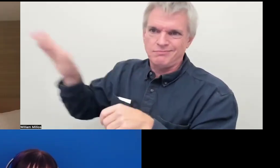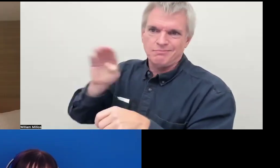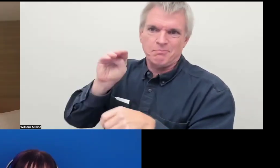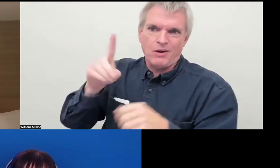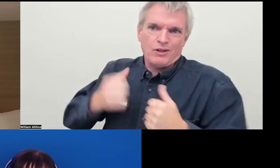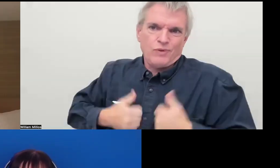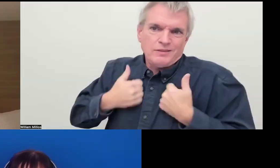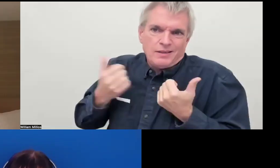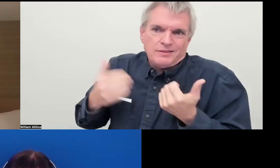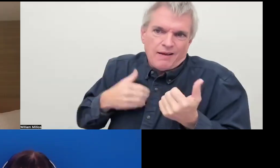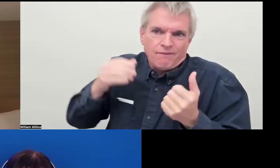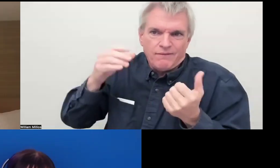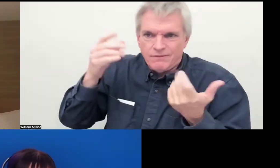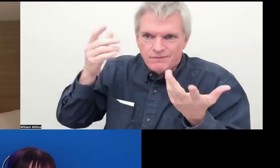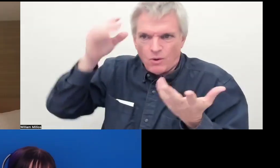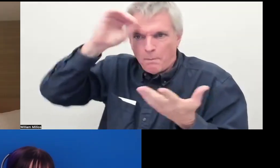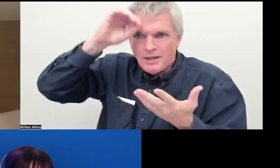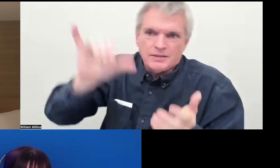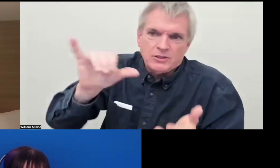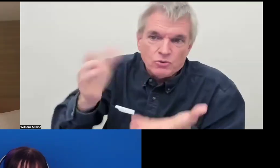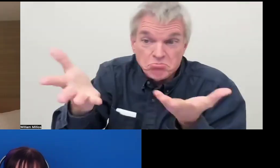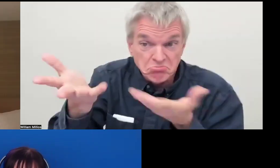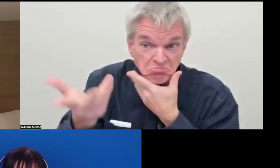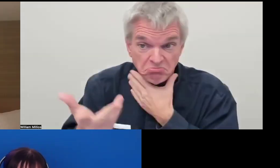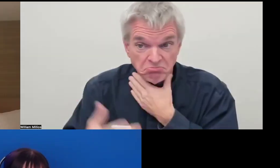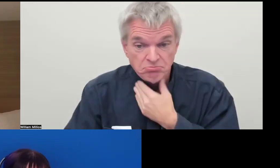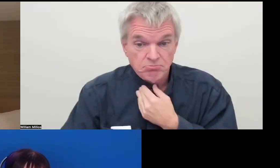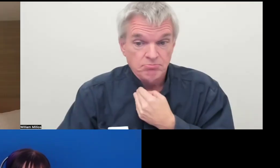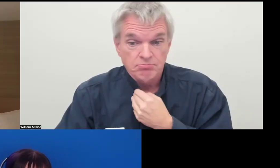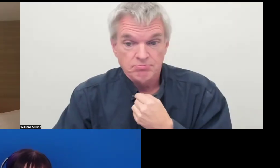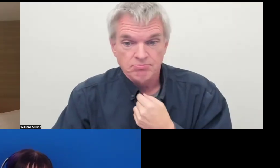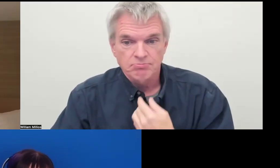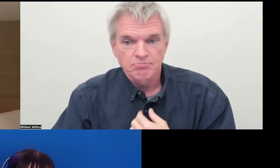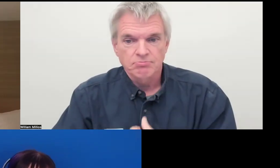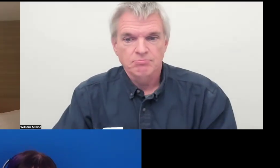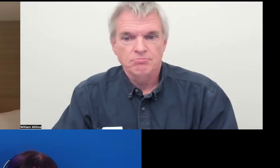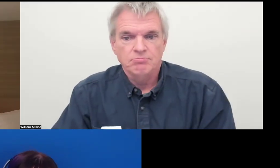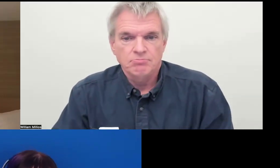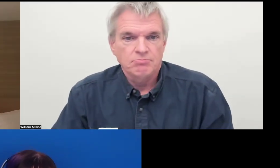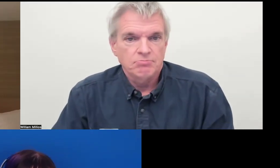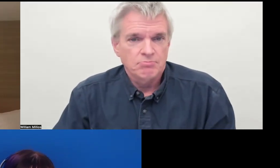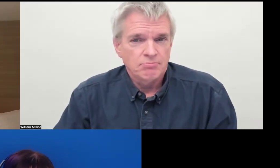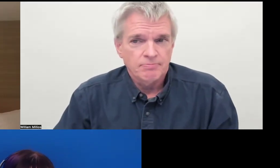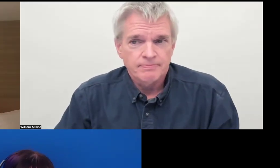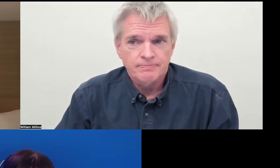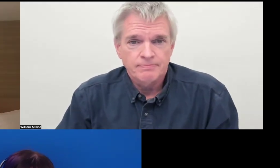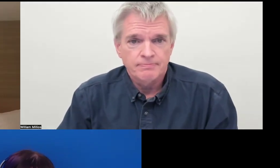are joining can watch those to catch up. I'm wondering if we, and then we can get their live opinions on that.